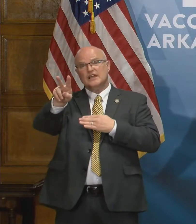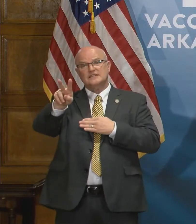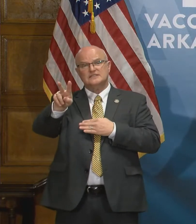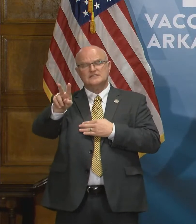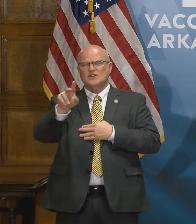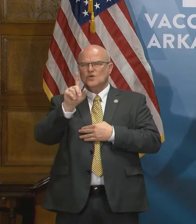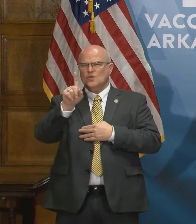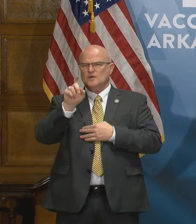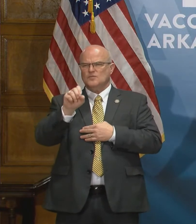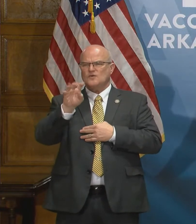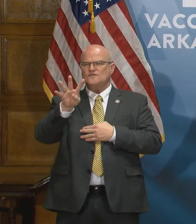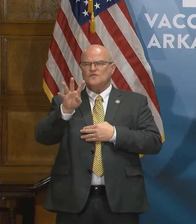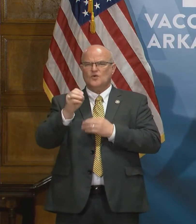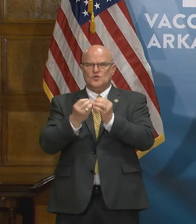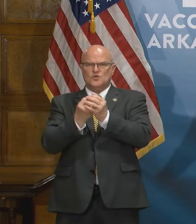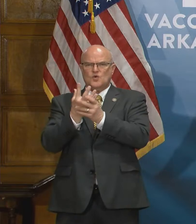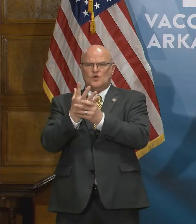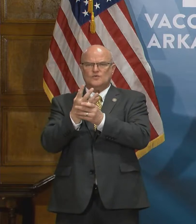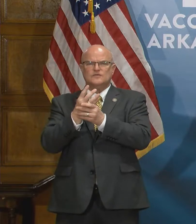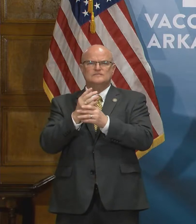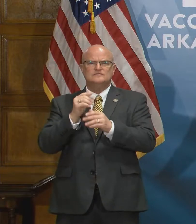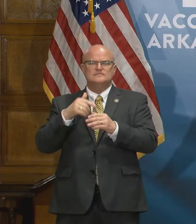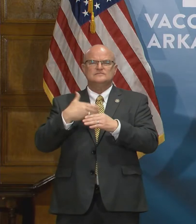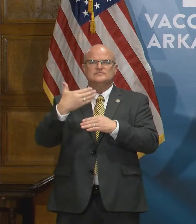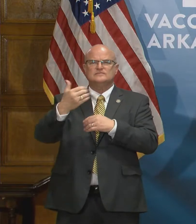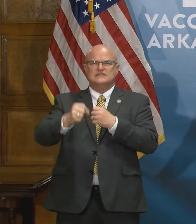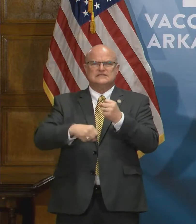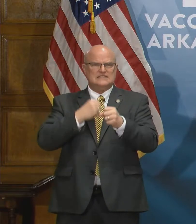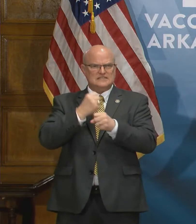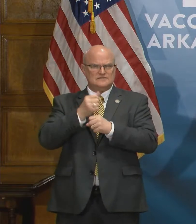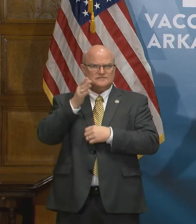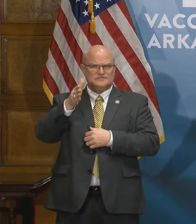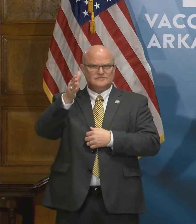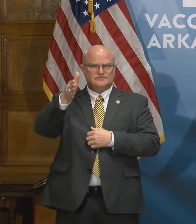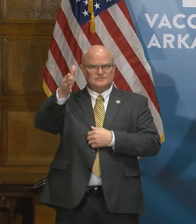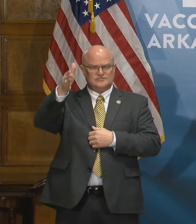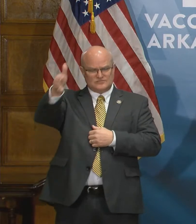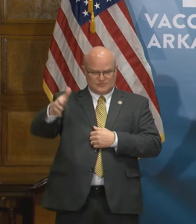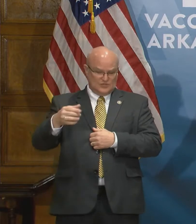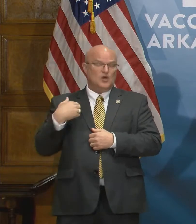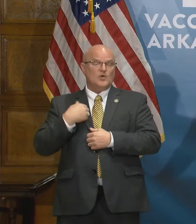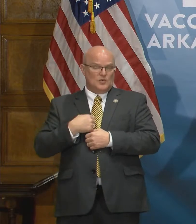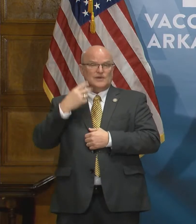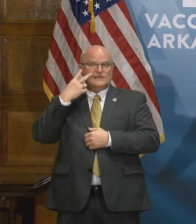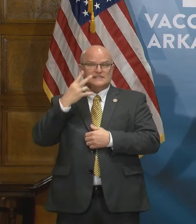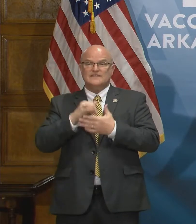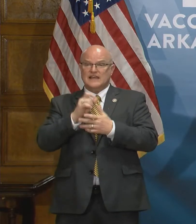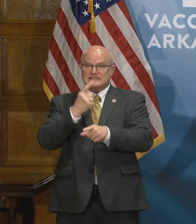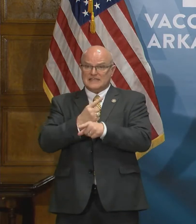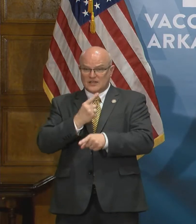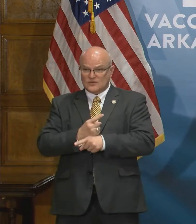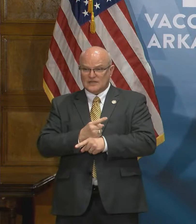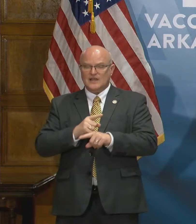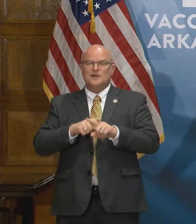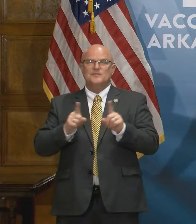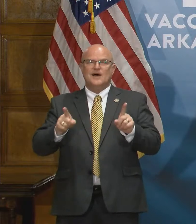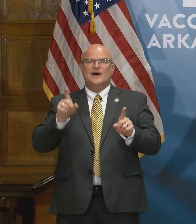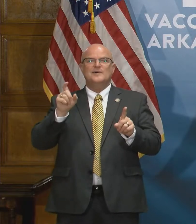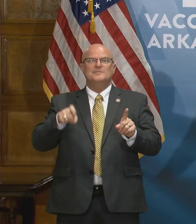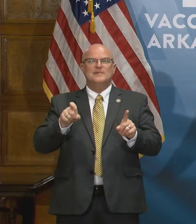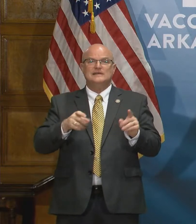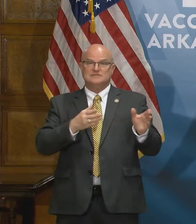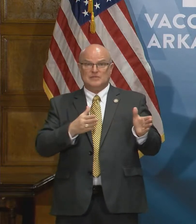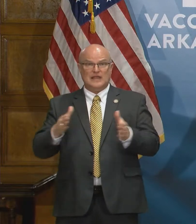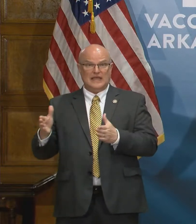like a 1.4% growth rate that's being projected in the future. So we'll see if that is accurate, but we've got to be able